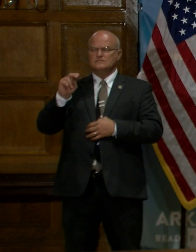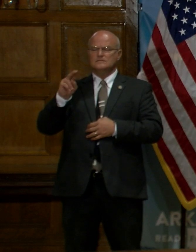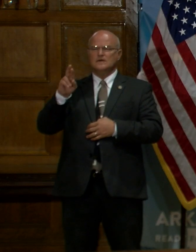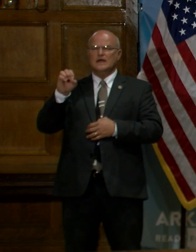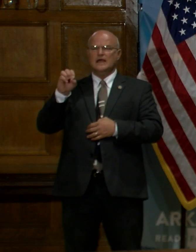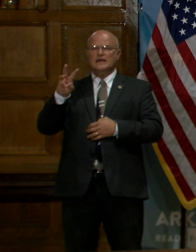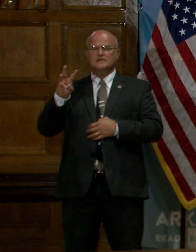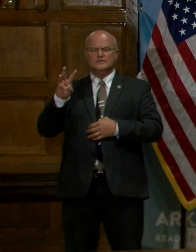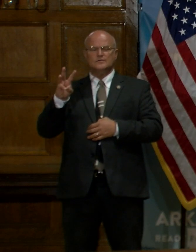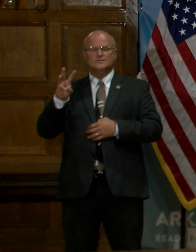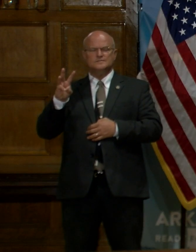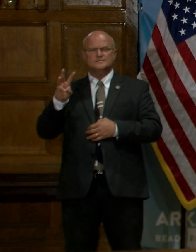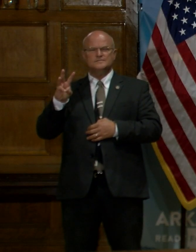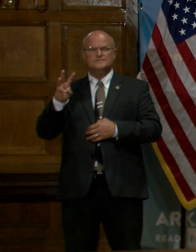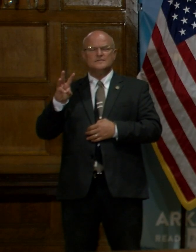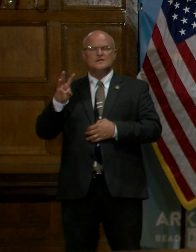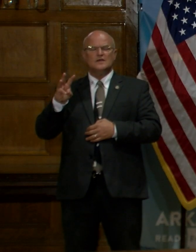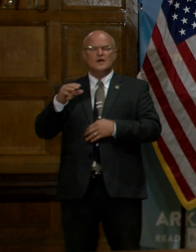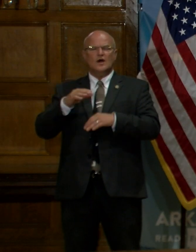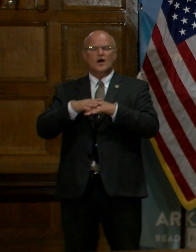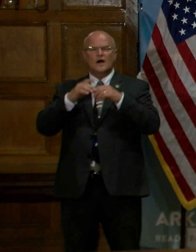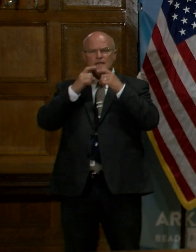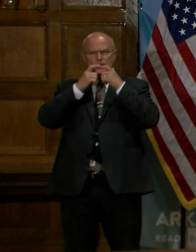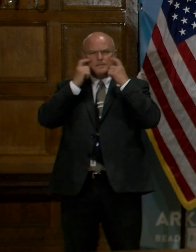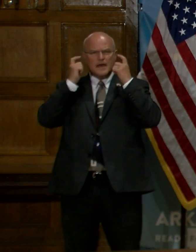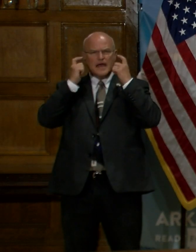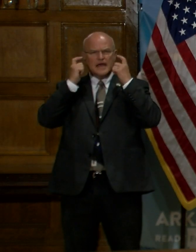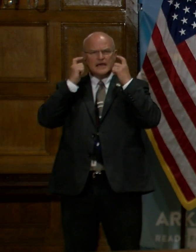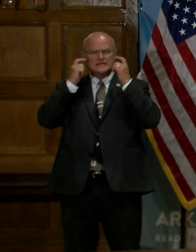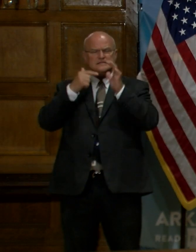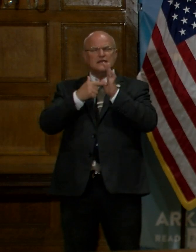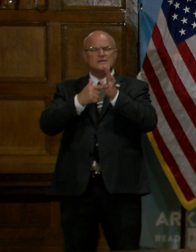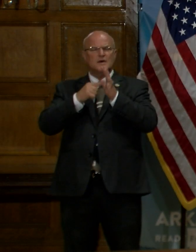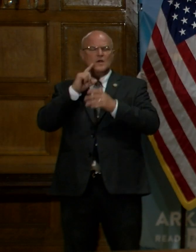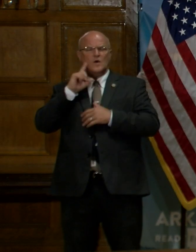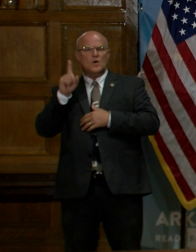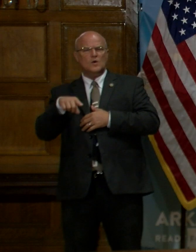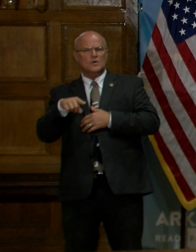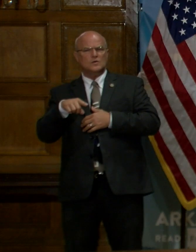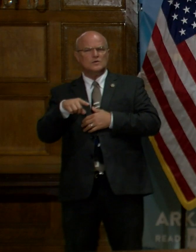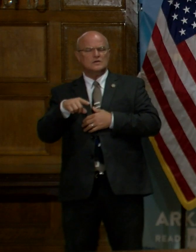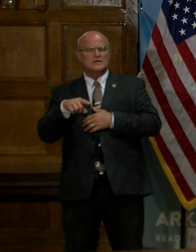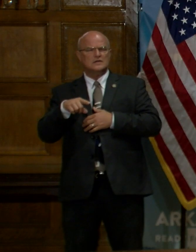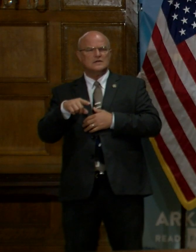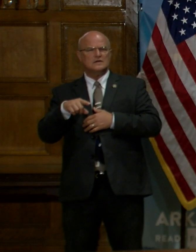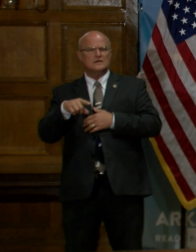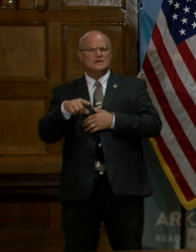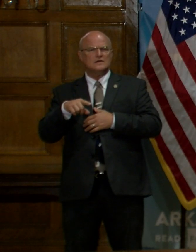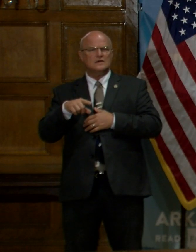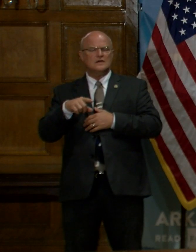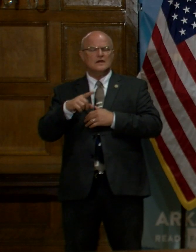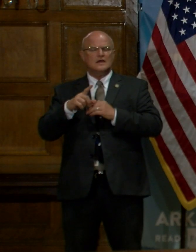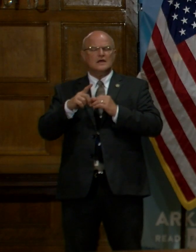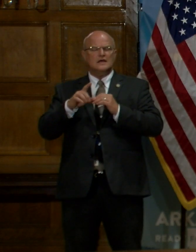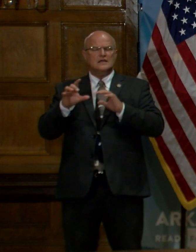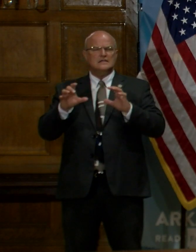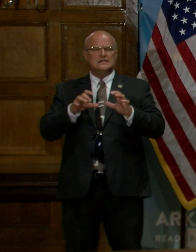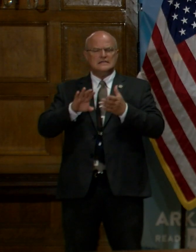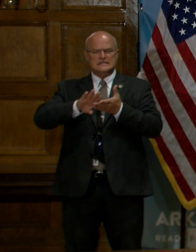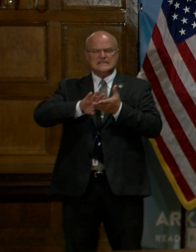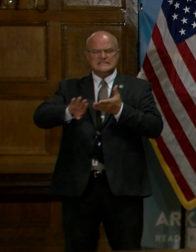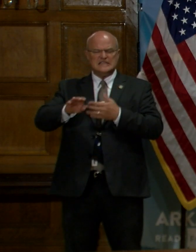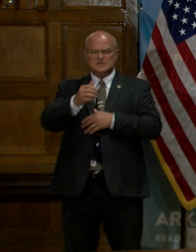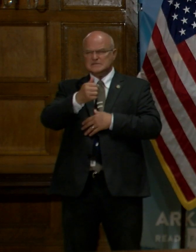with AP. On the mask, on the model ordinance, a couple questions. Does it